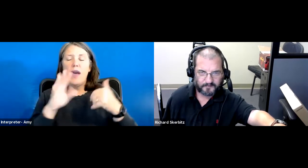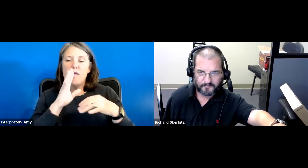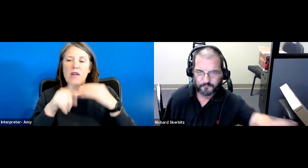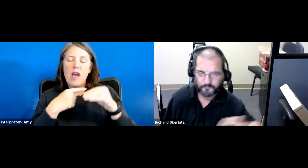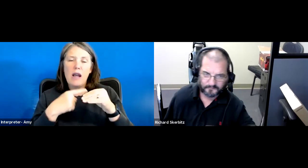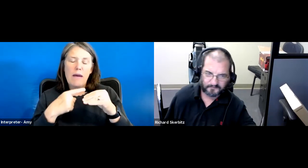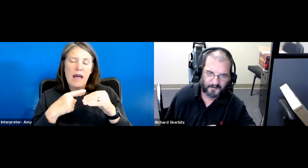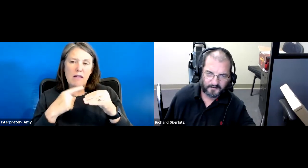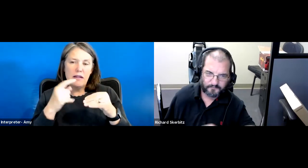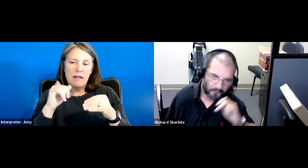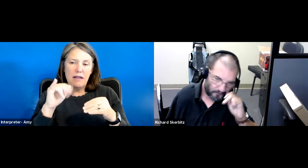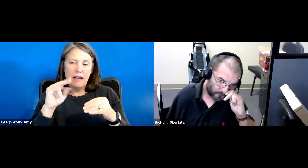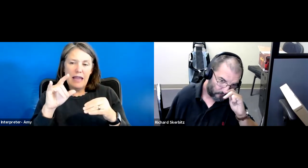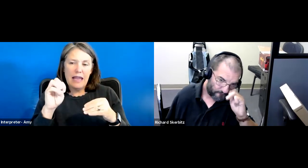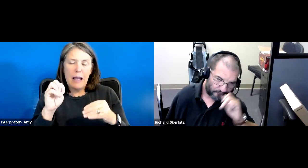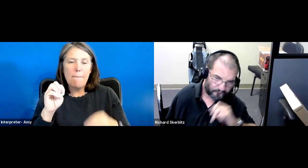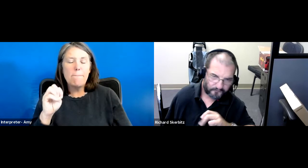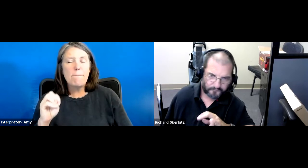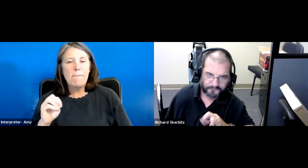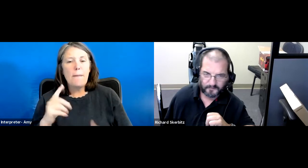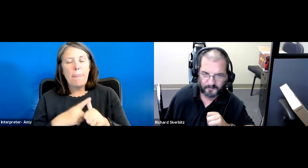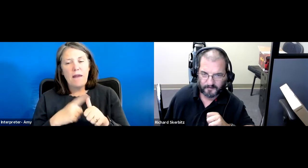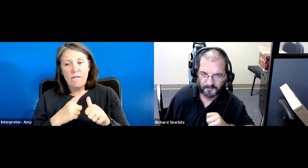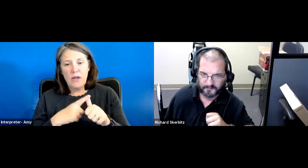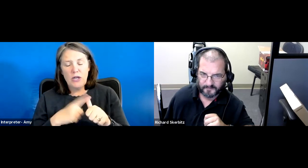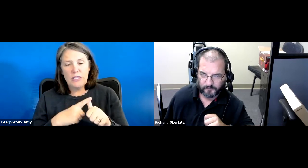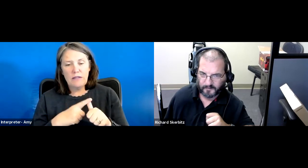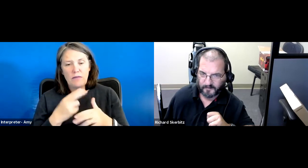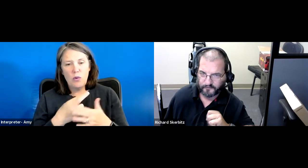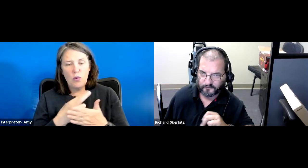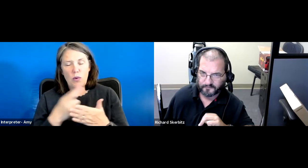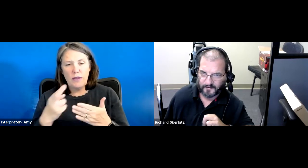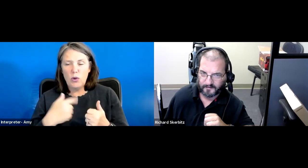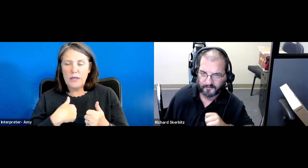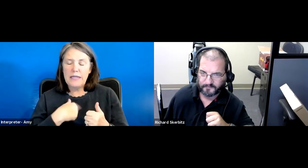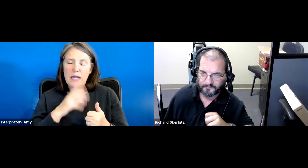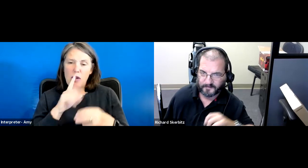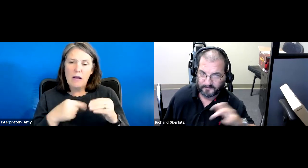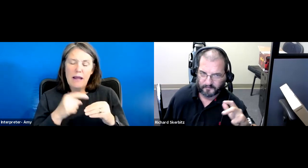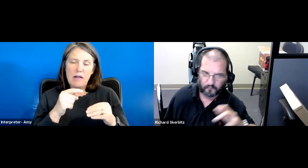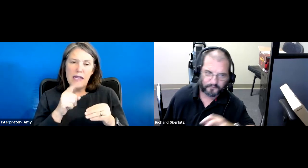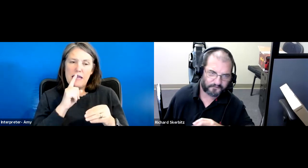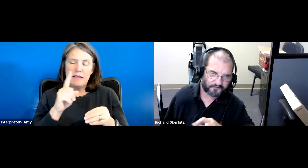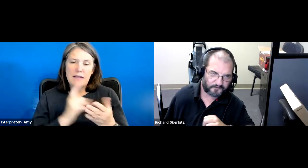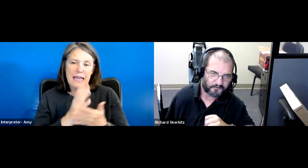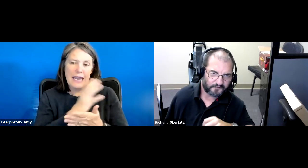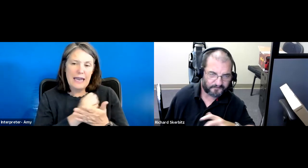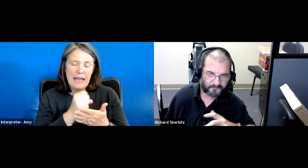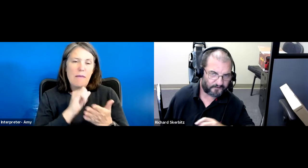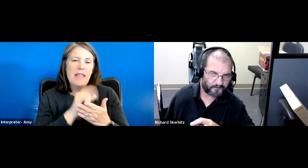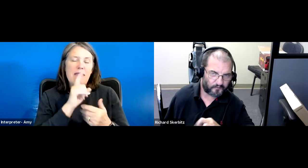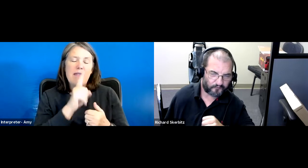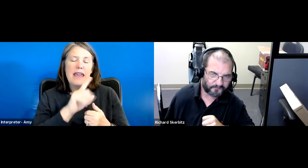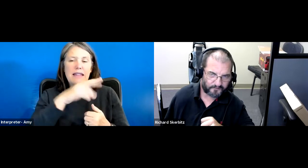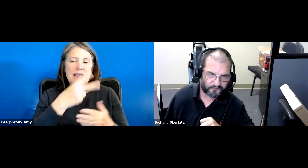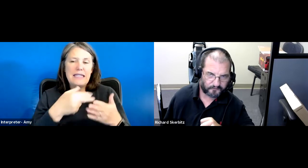the income slide. So the first resource I list on my intro slide is income, which is the second